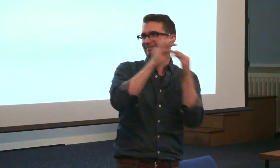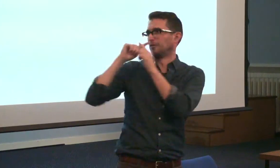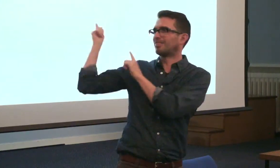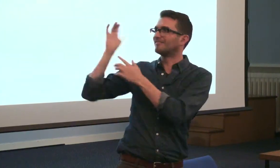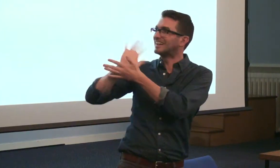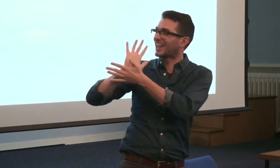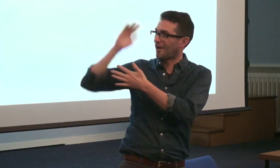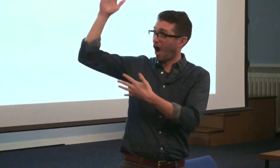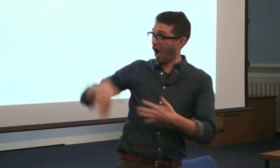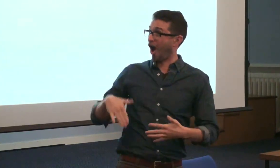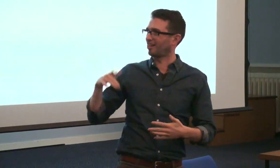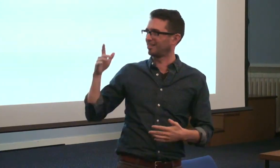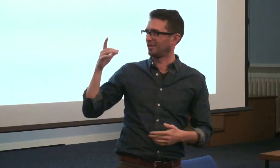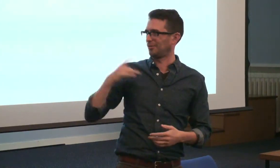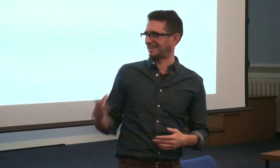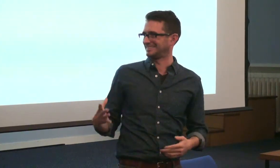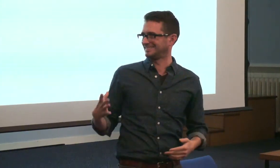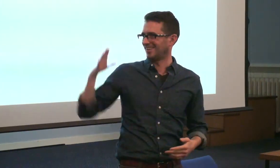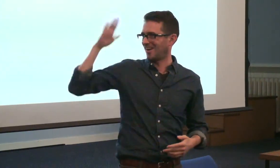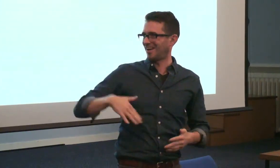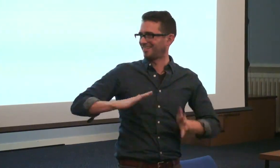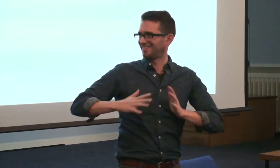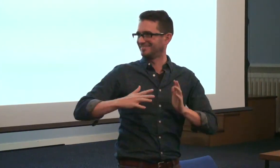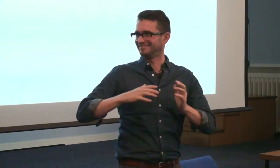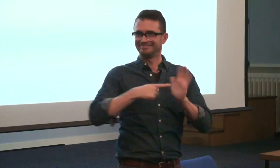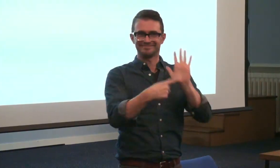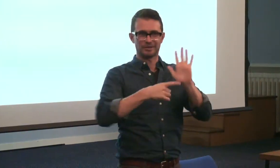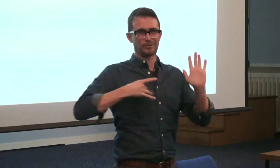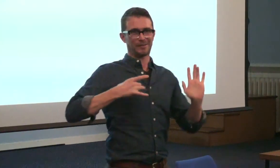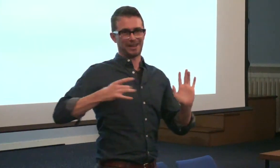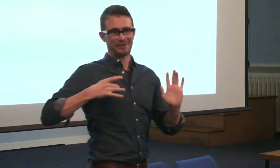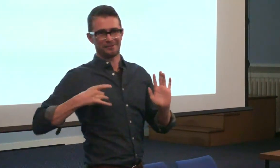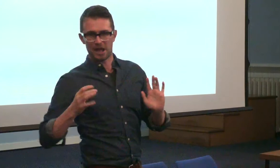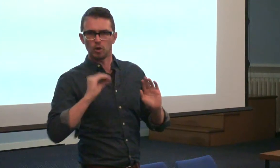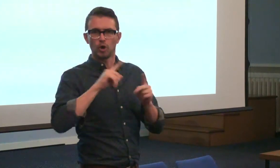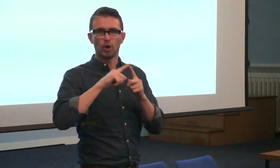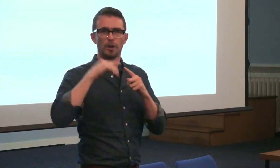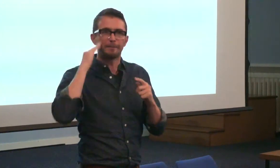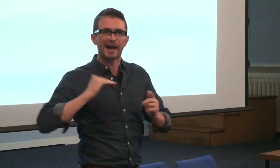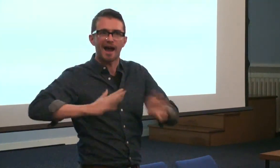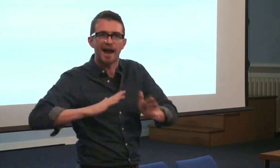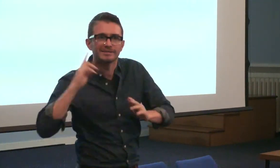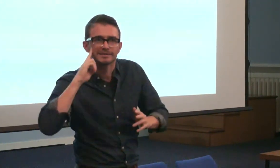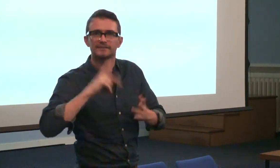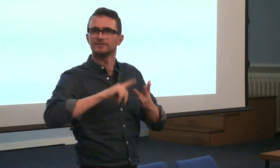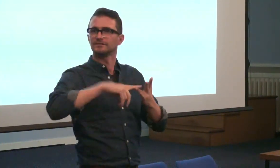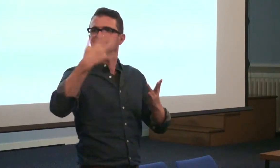demographic information? Because again, it relates back to the videos that you showed, and they all portrayed